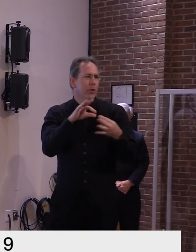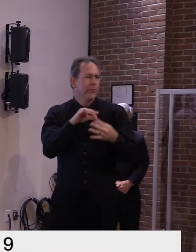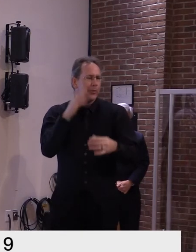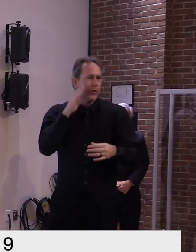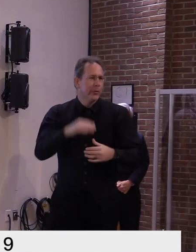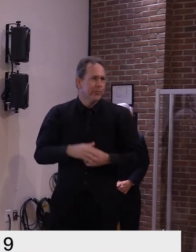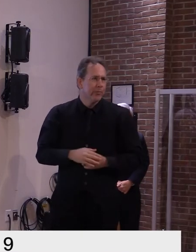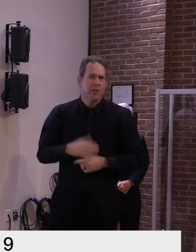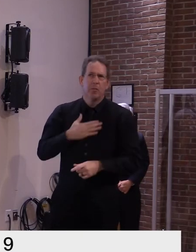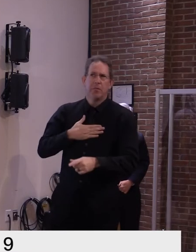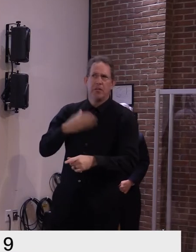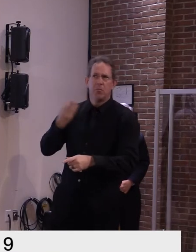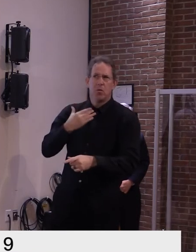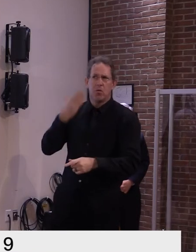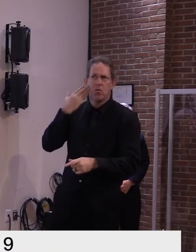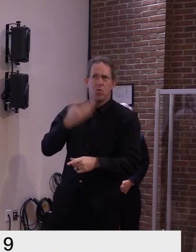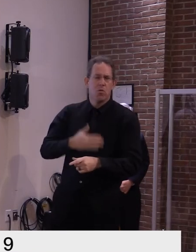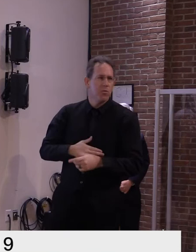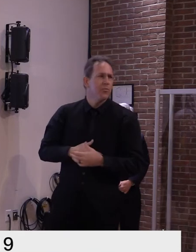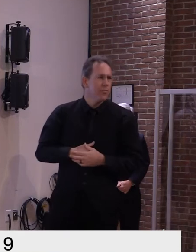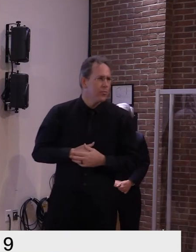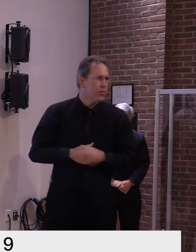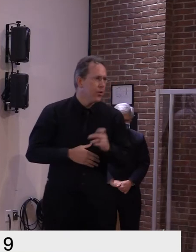Andrew, the Caledonian Record.